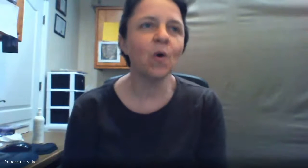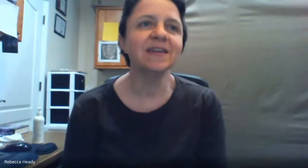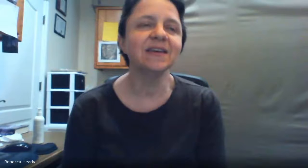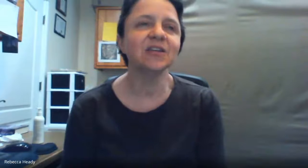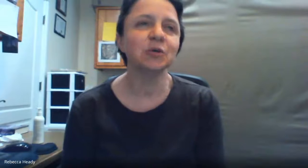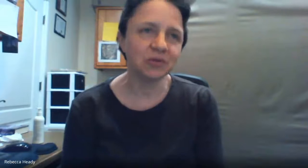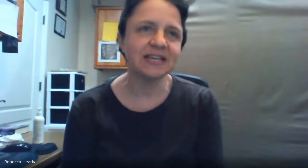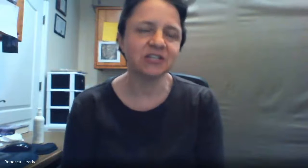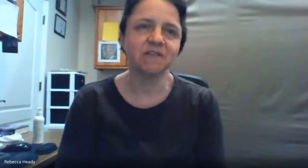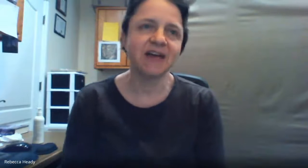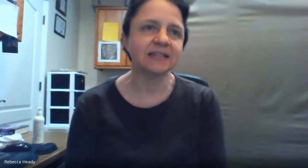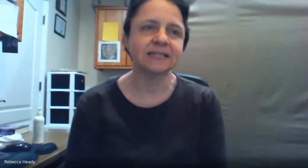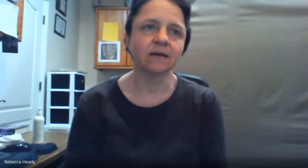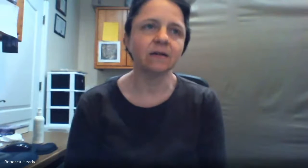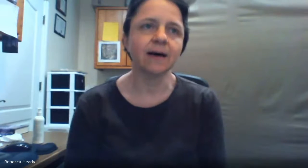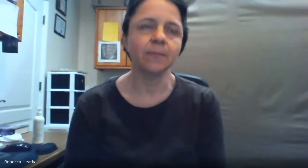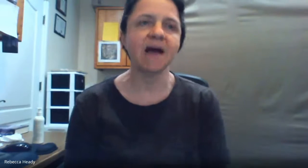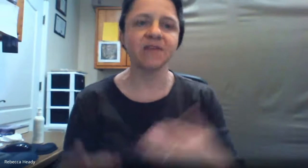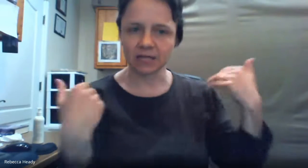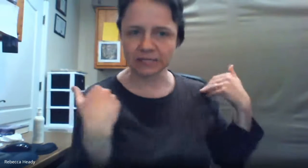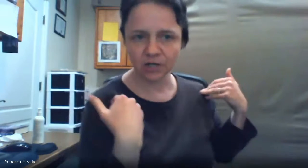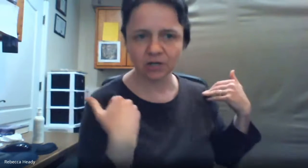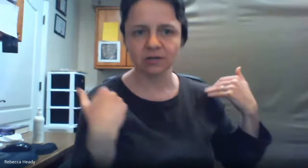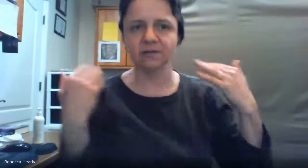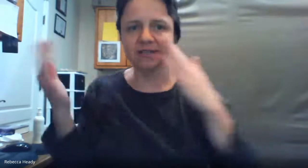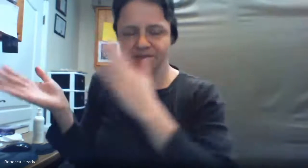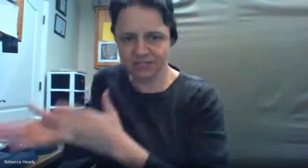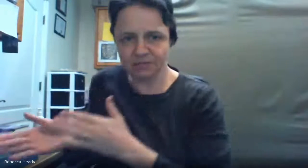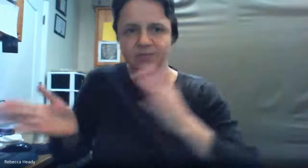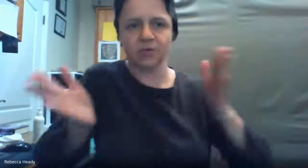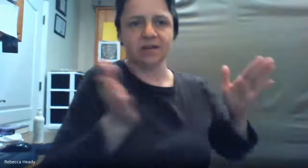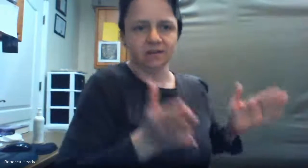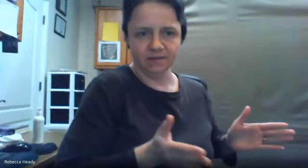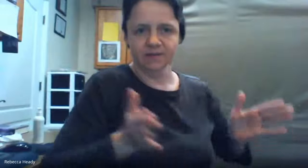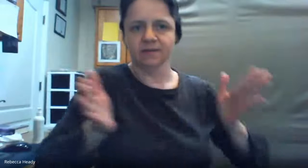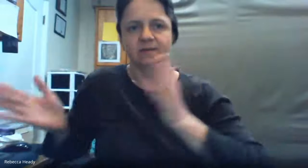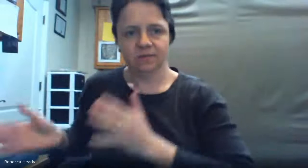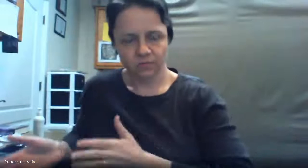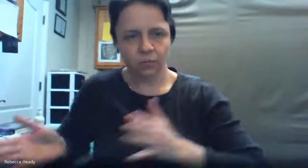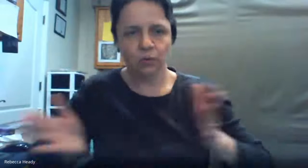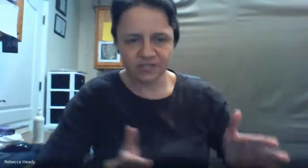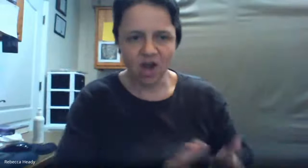one utilization of that skill, having clear definition between who's